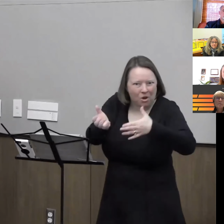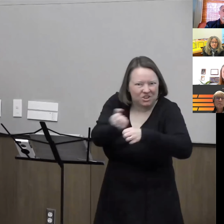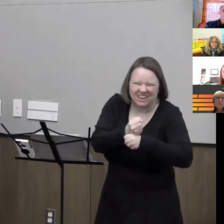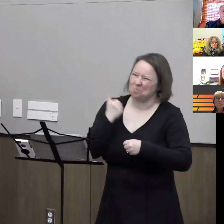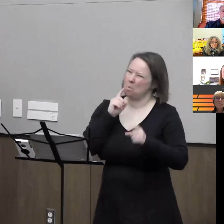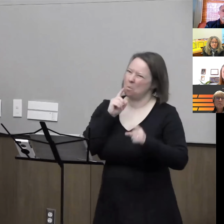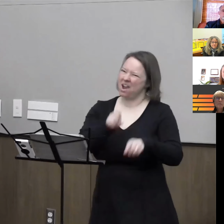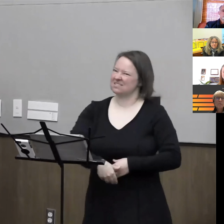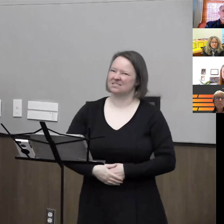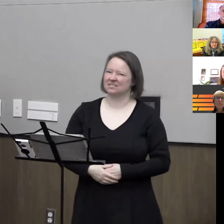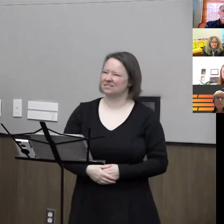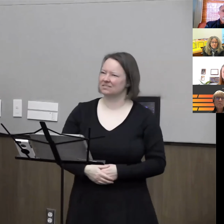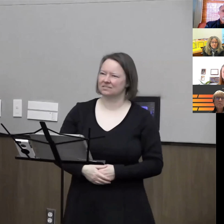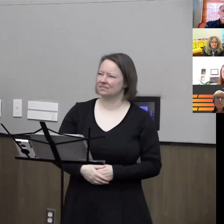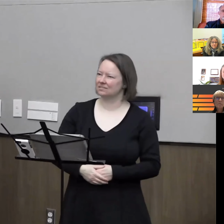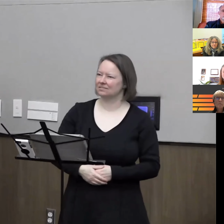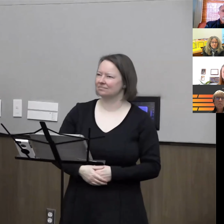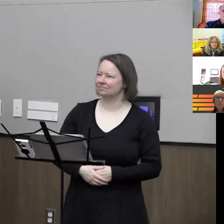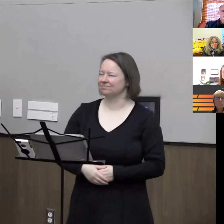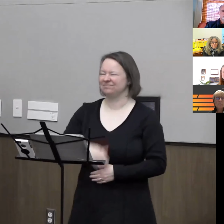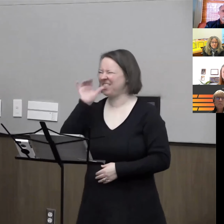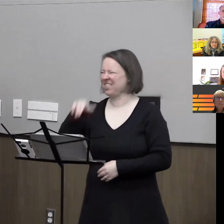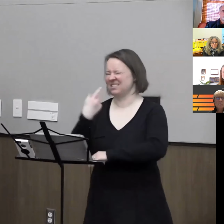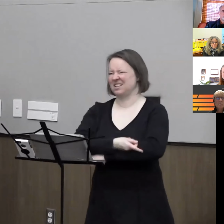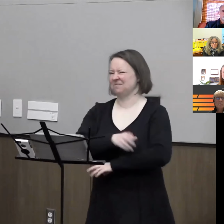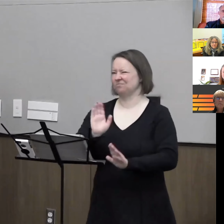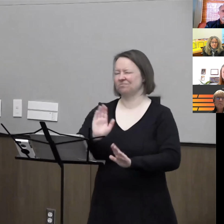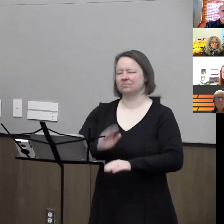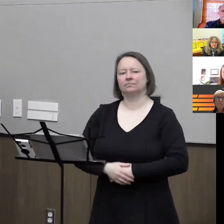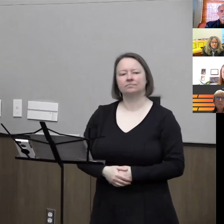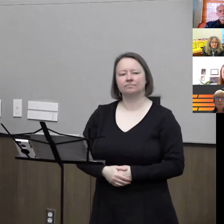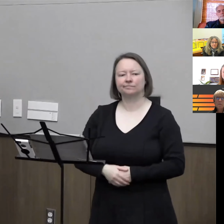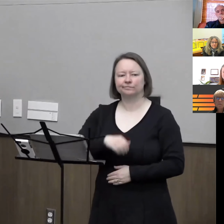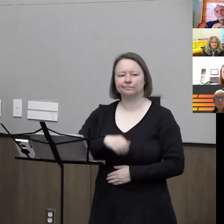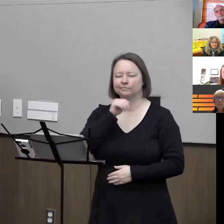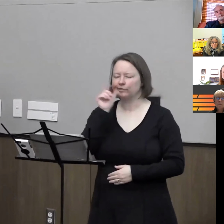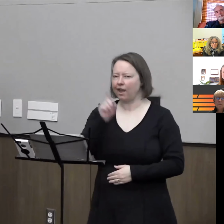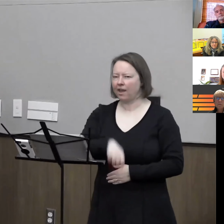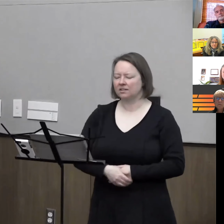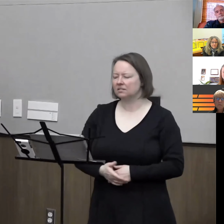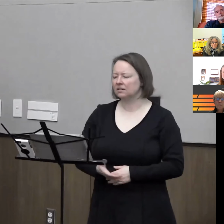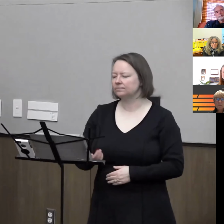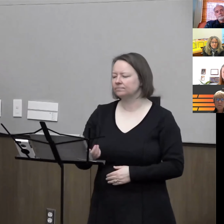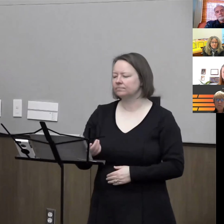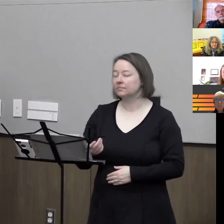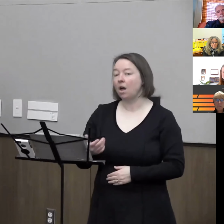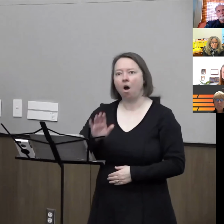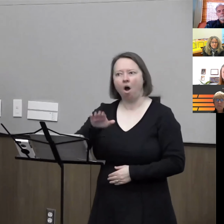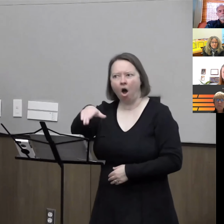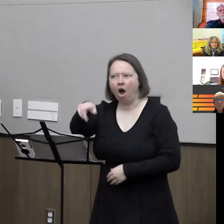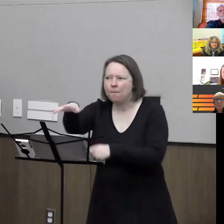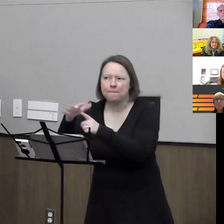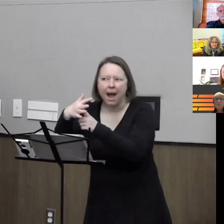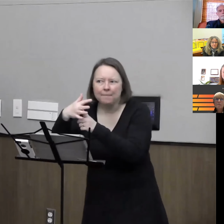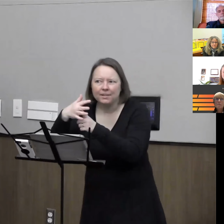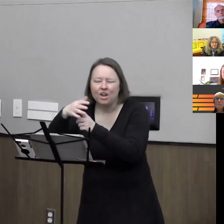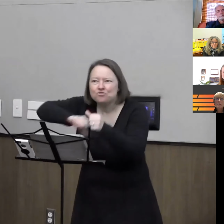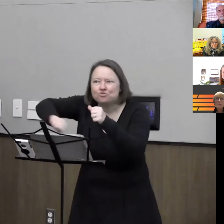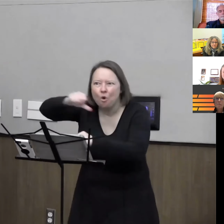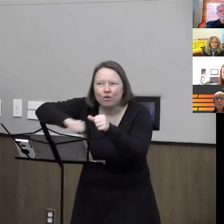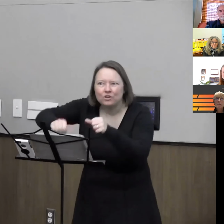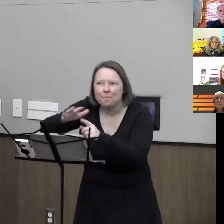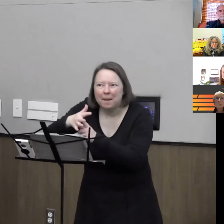life? Not that day. It won't be, how popular were you in your social